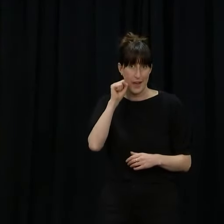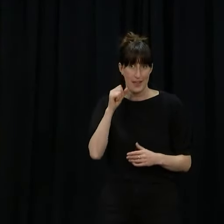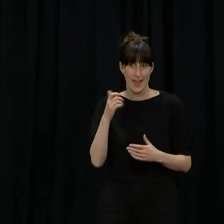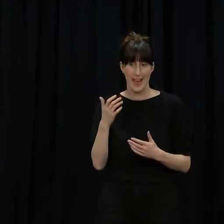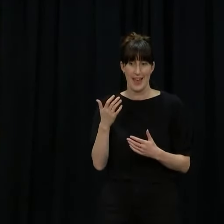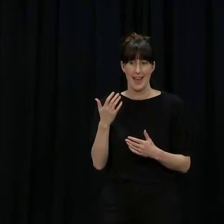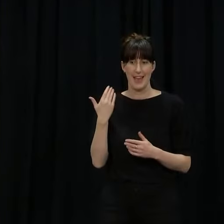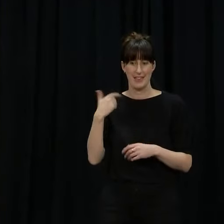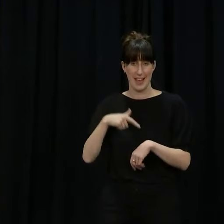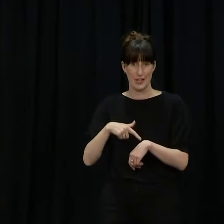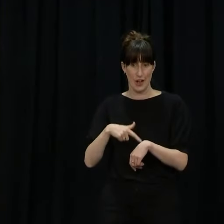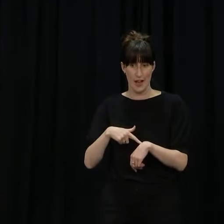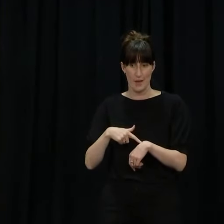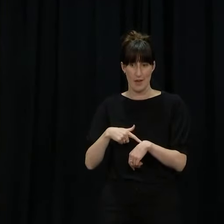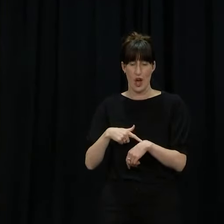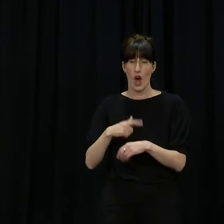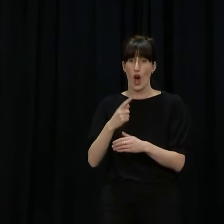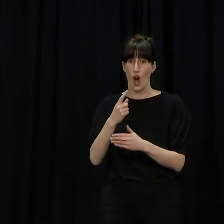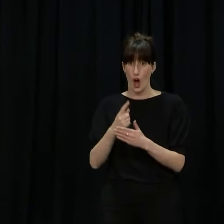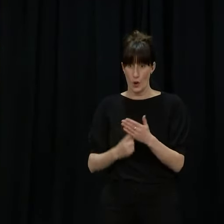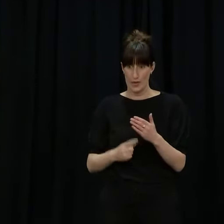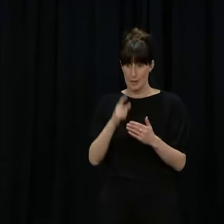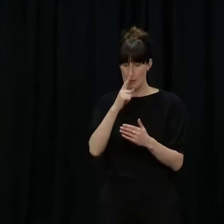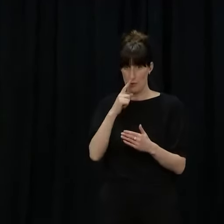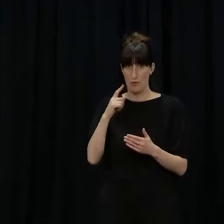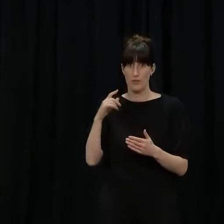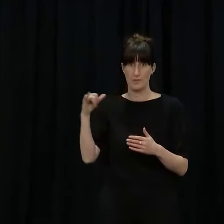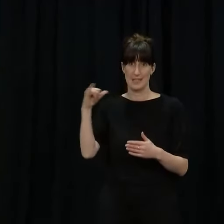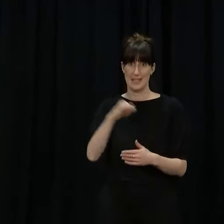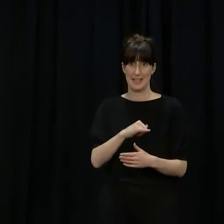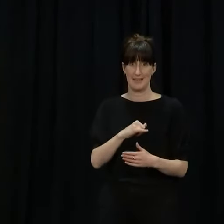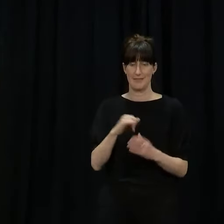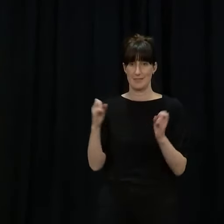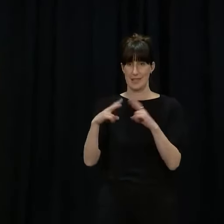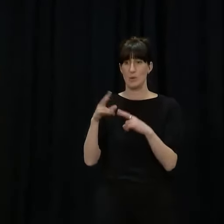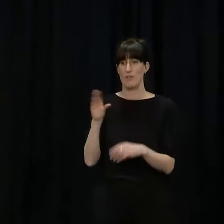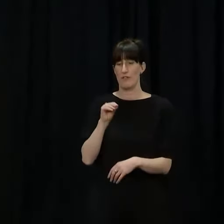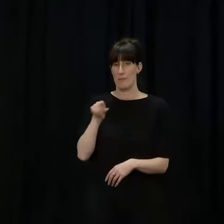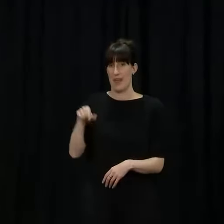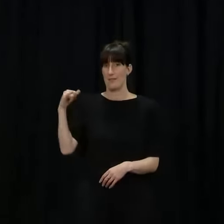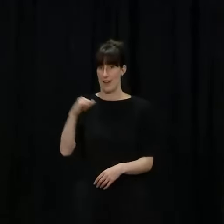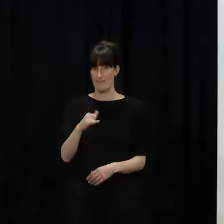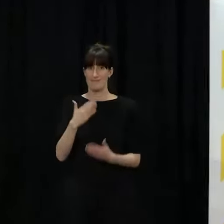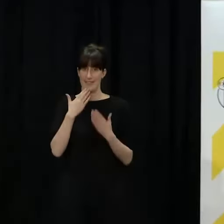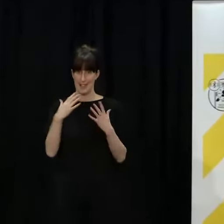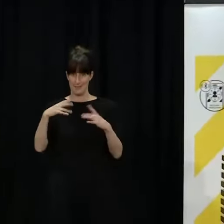at that time other than on those flights. Okay, thank you very much, everyone. Thank you.